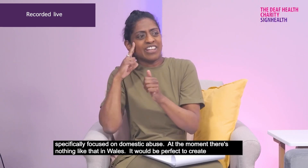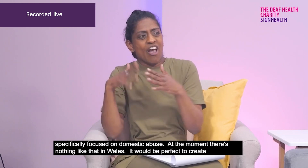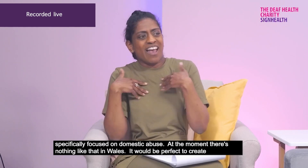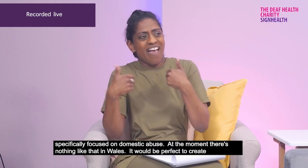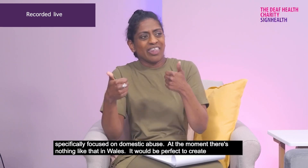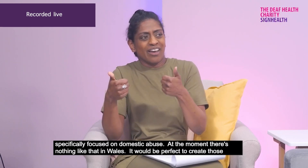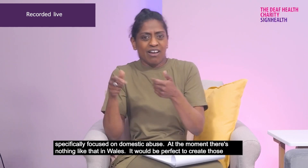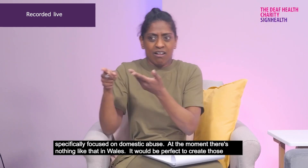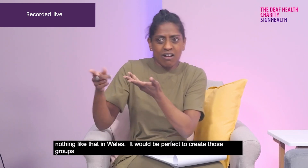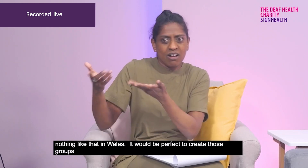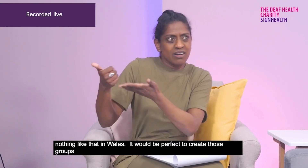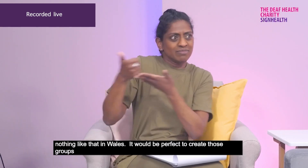create those groups.